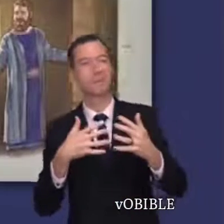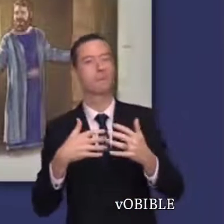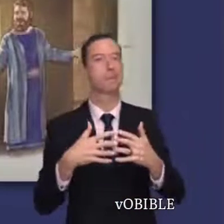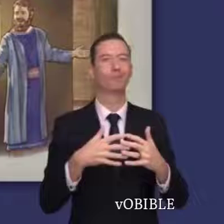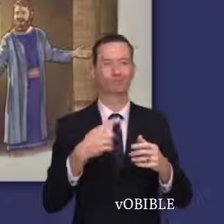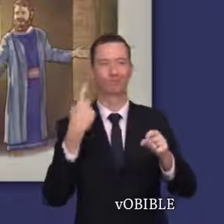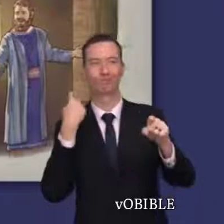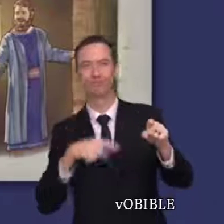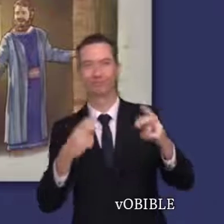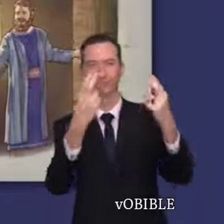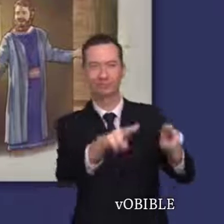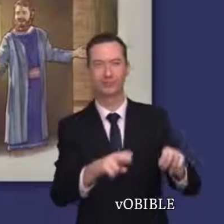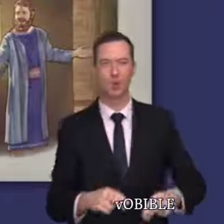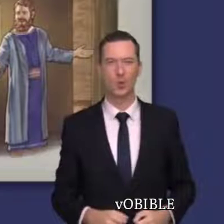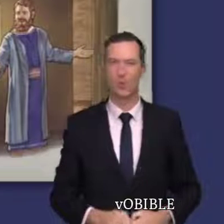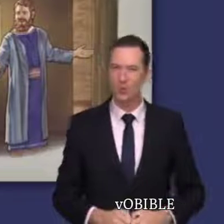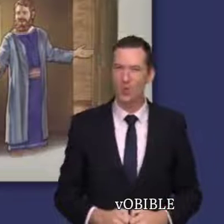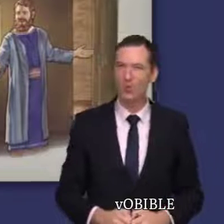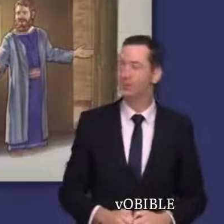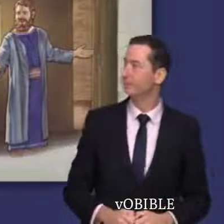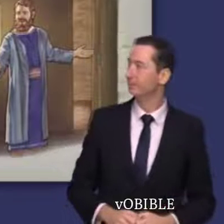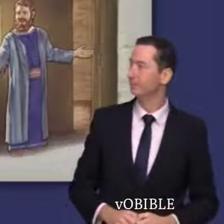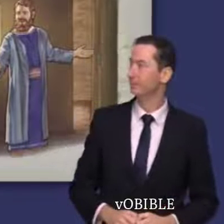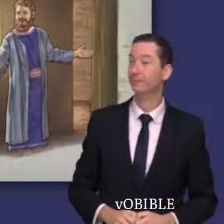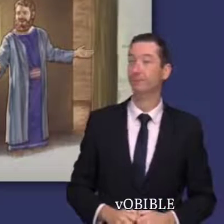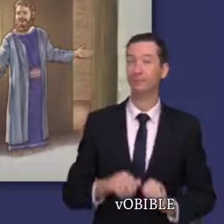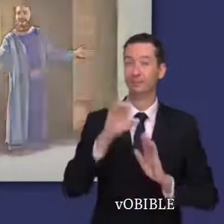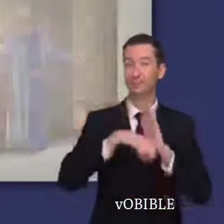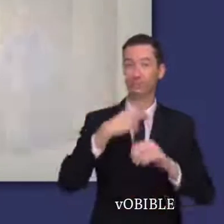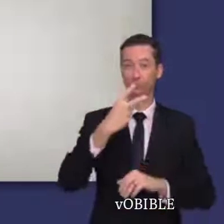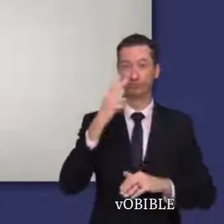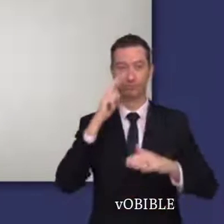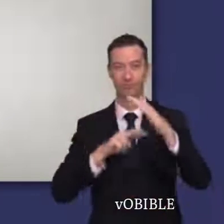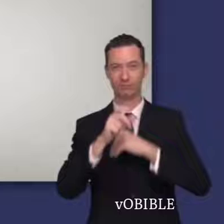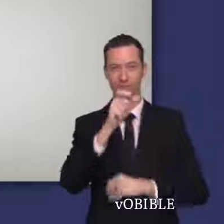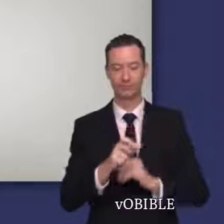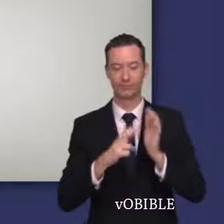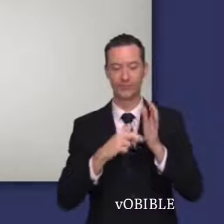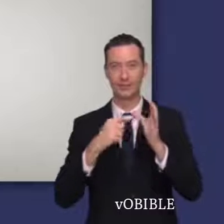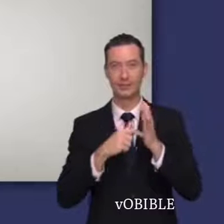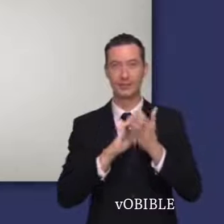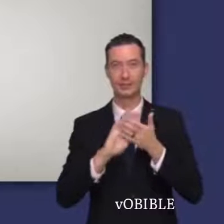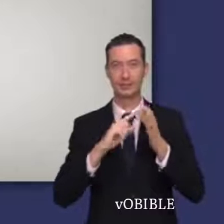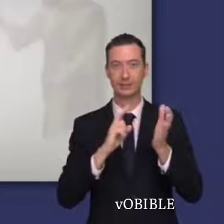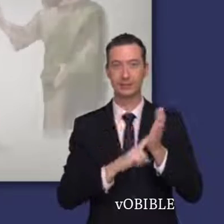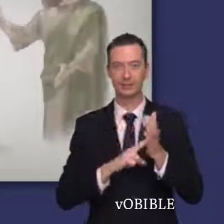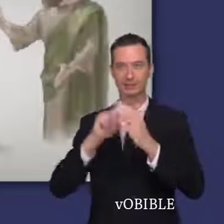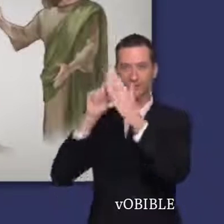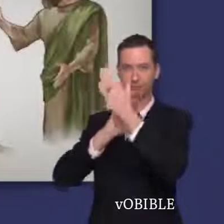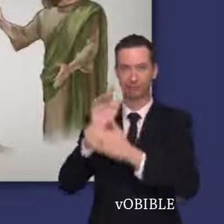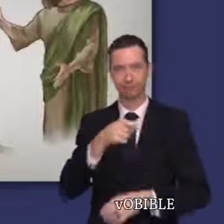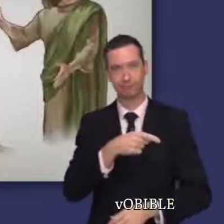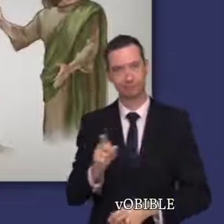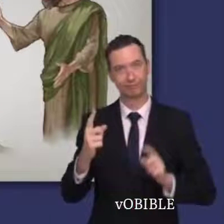becomes pregnant, and David has her husband Uriah killed in battle. In chapter 12,